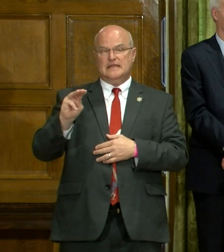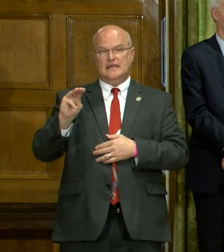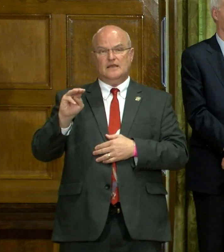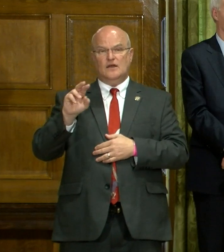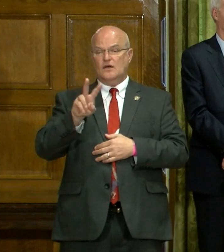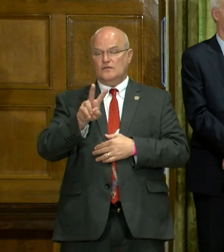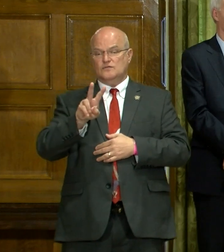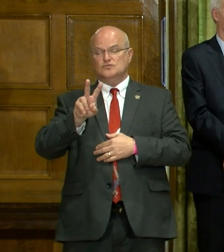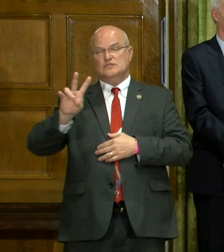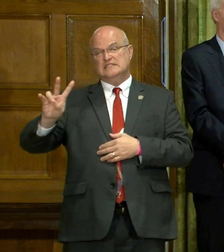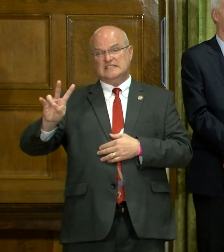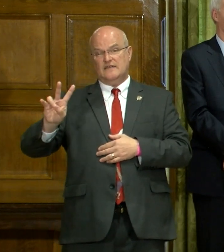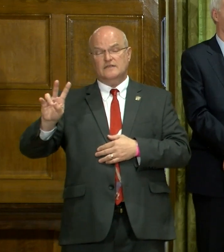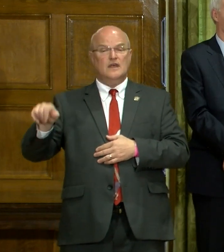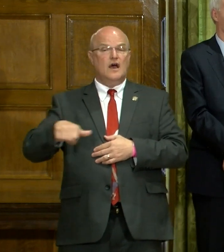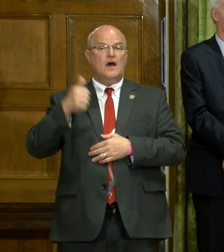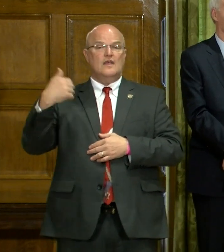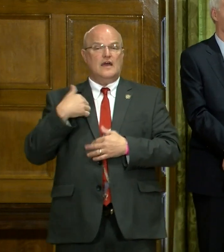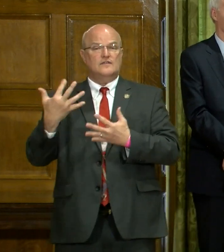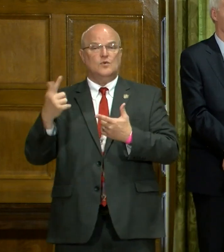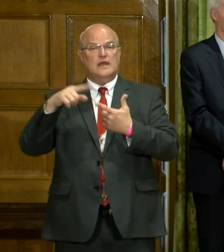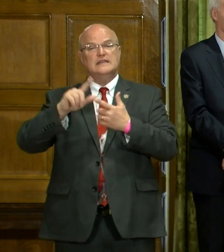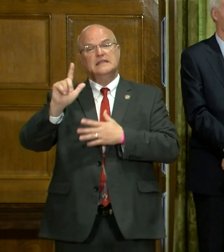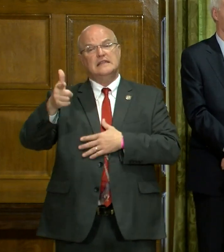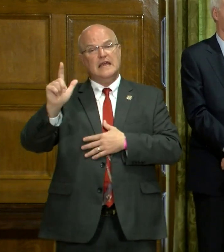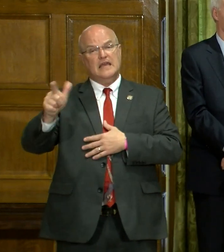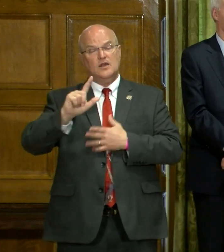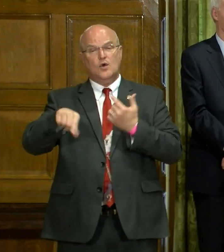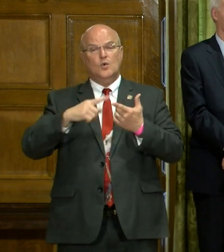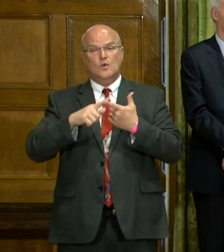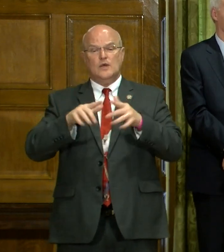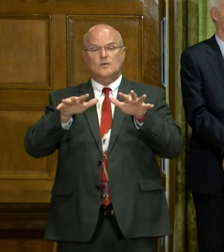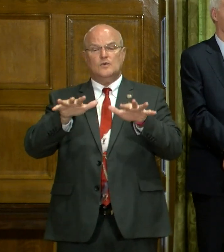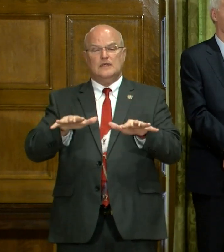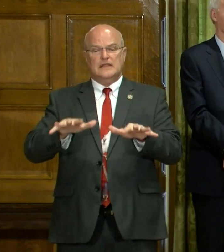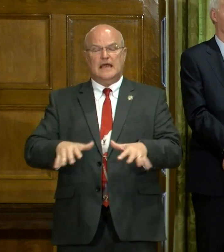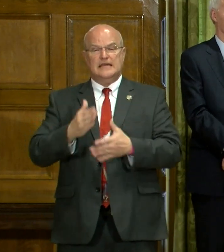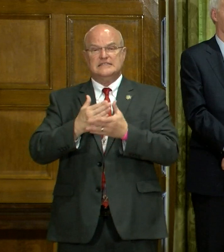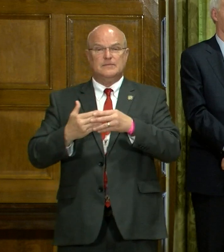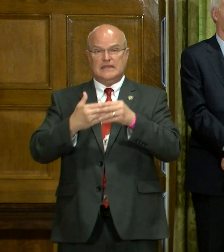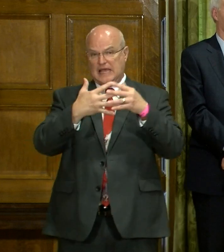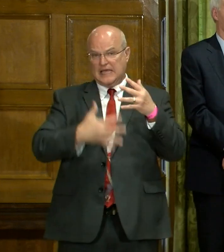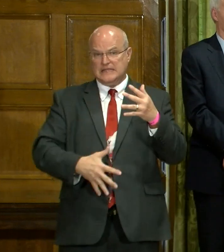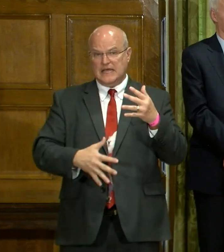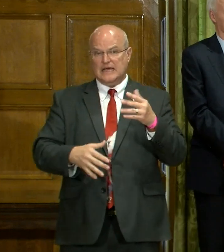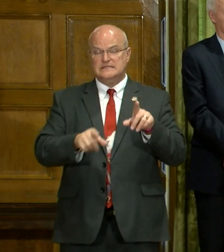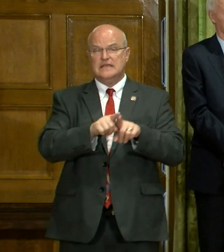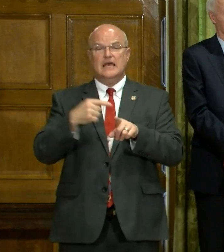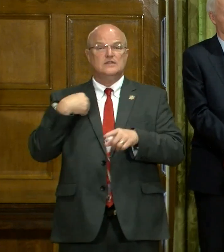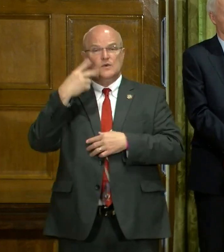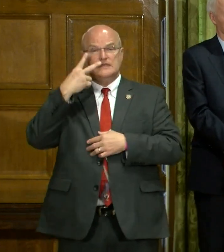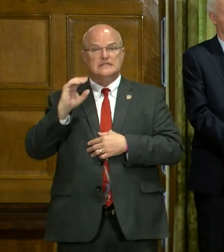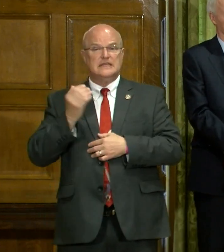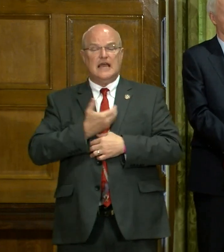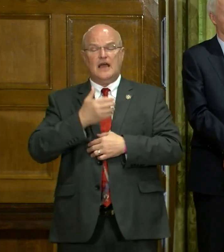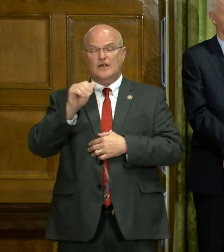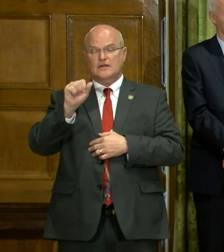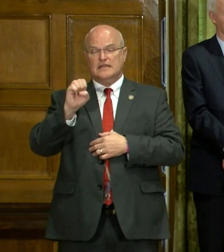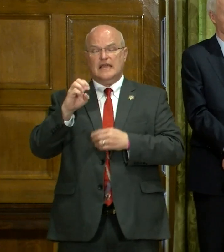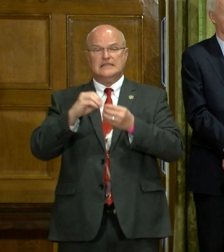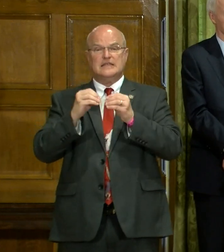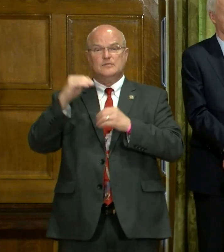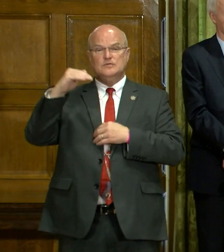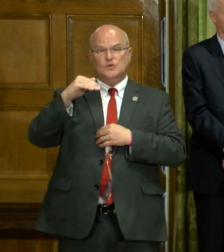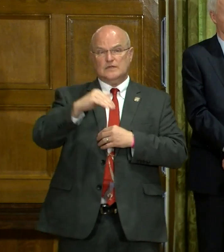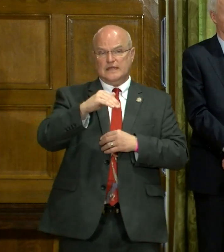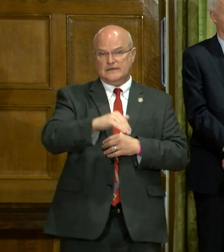the 27th. There are others who will have to wait till later when we relax some of those guidelines as we see our case numbers